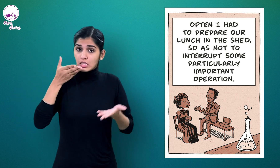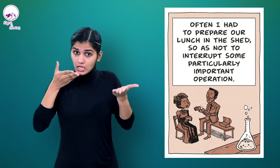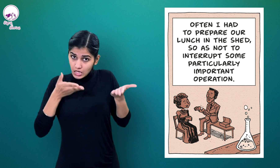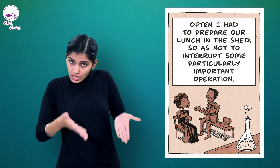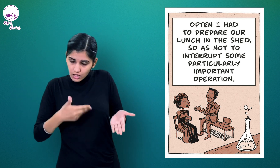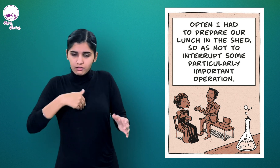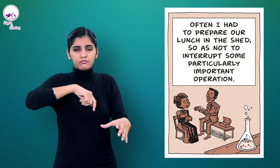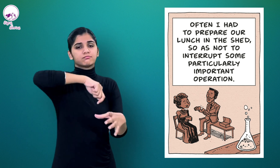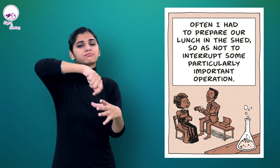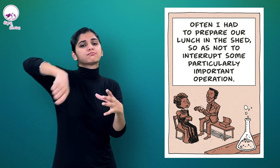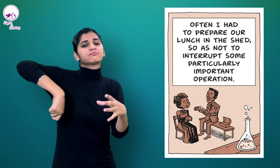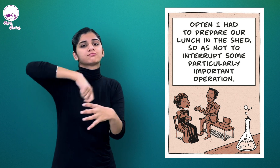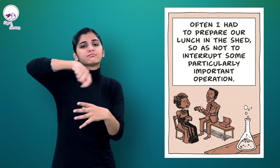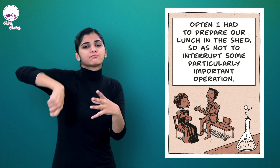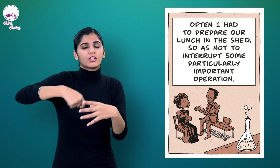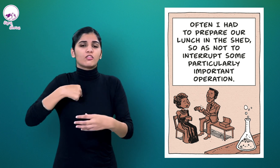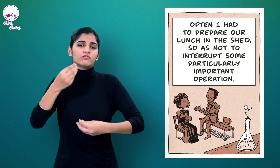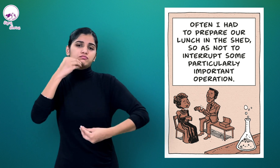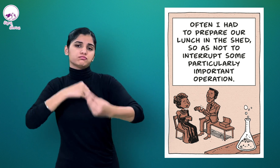particularly important operation.